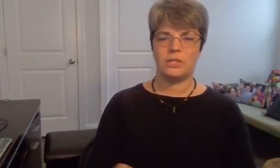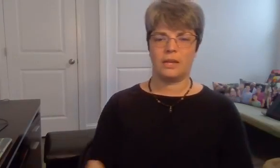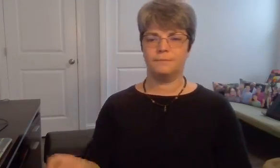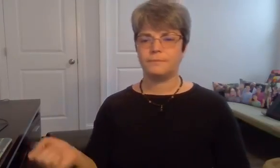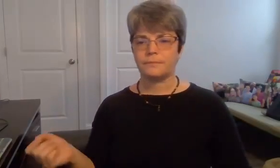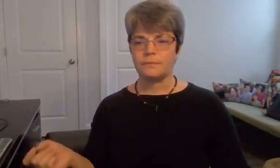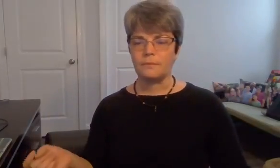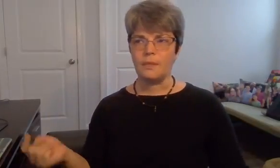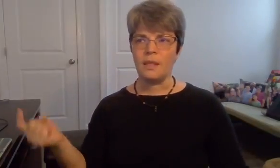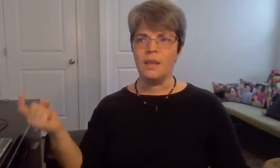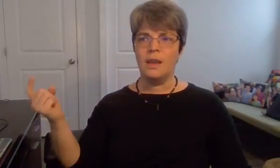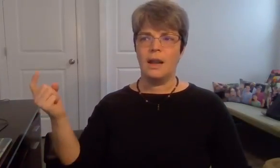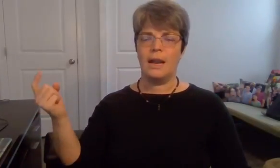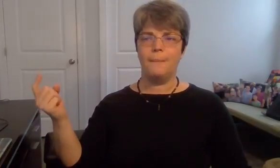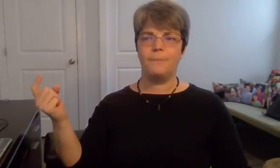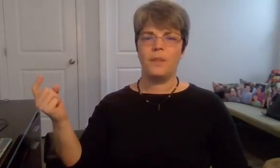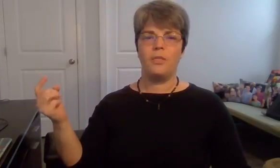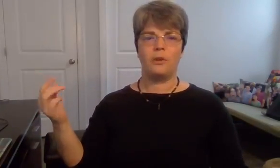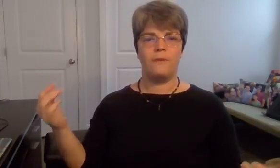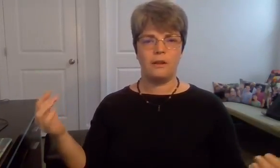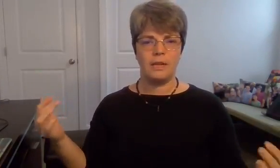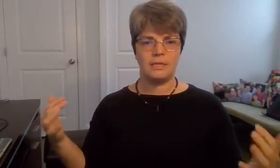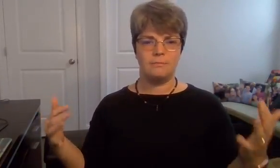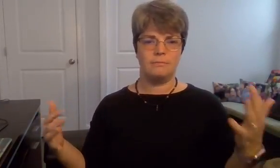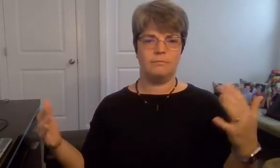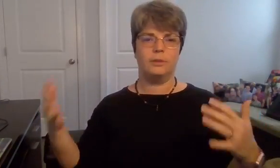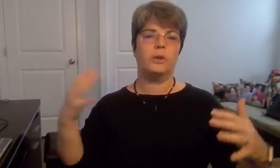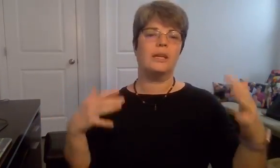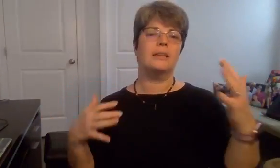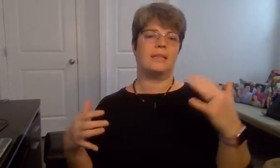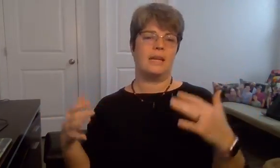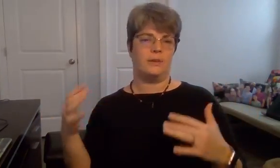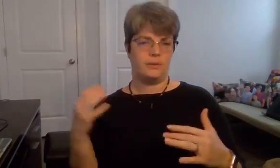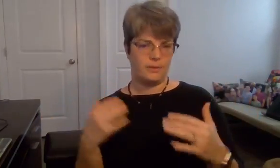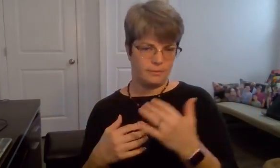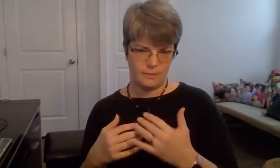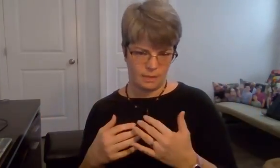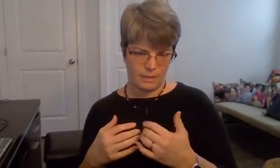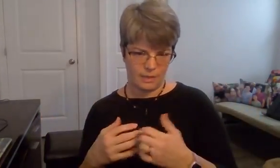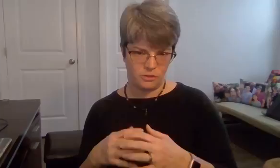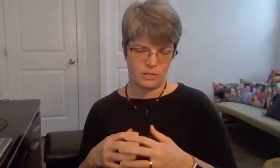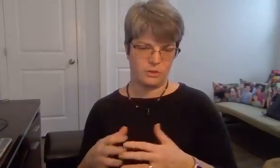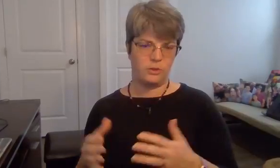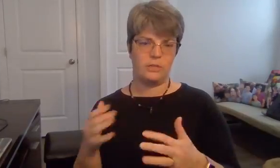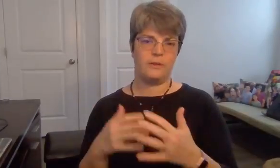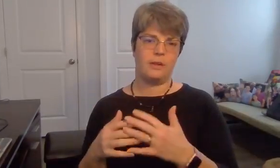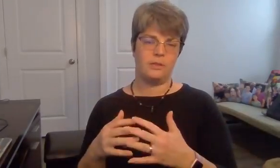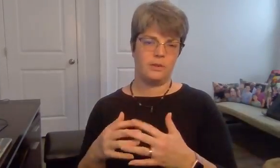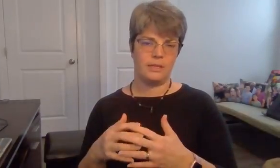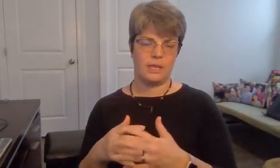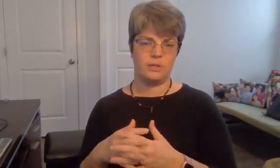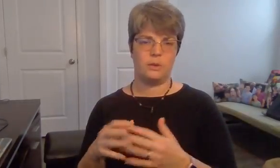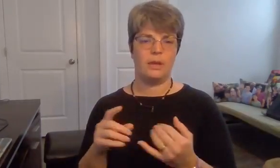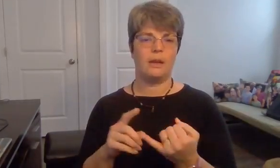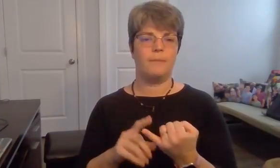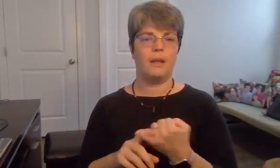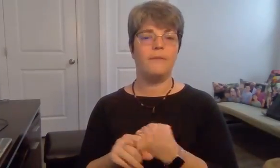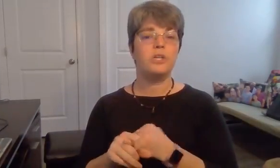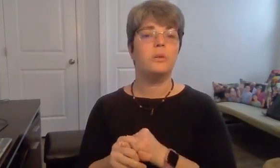child, there are various learning styles that are being addressed. They're using various learning styles. So a visual